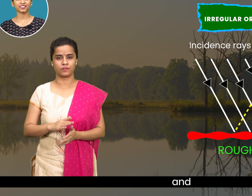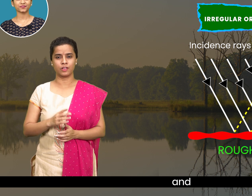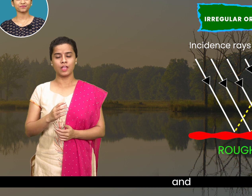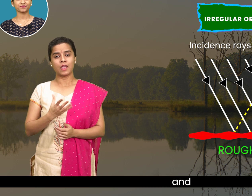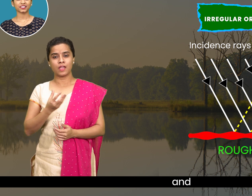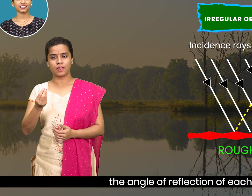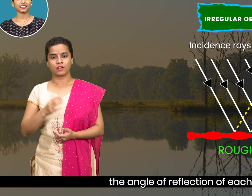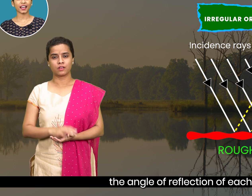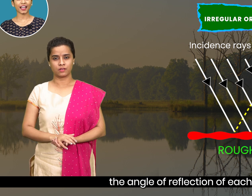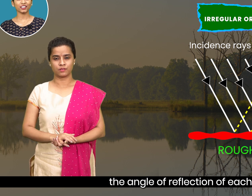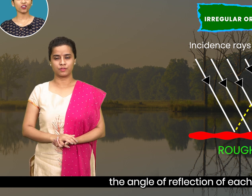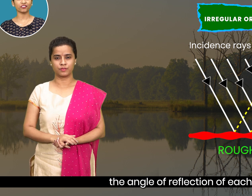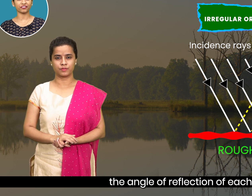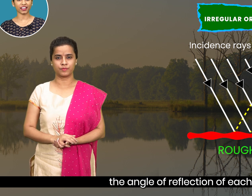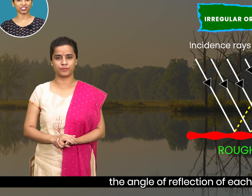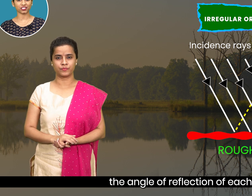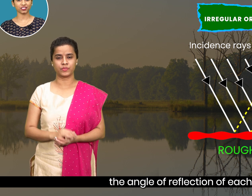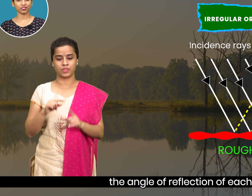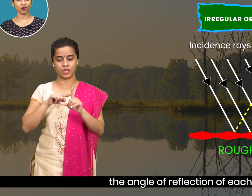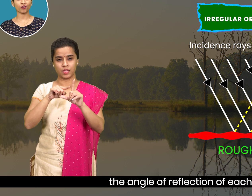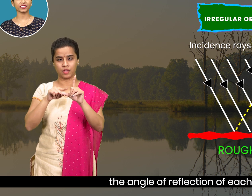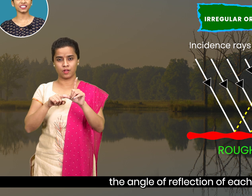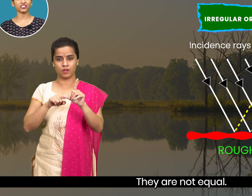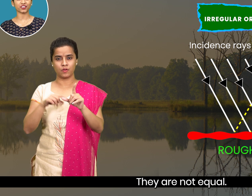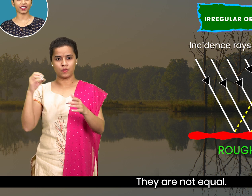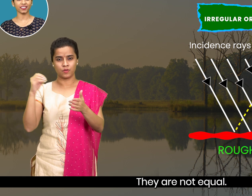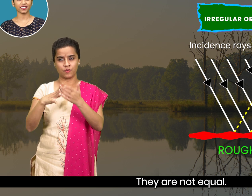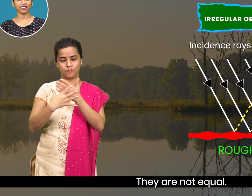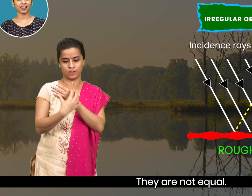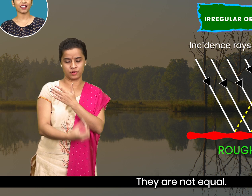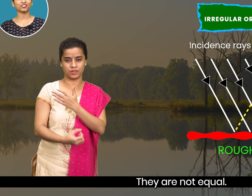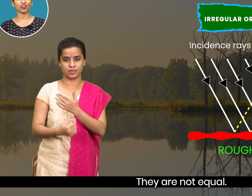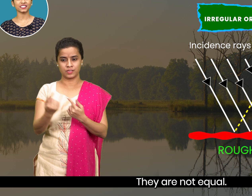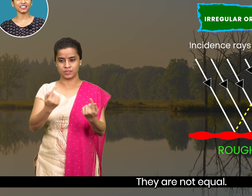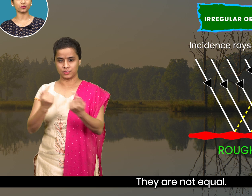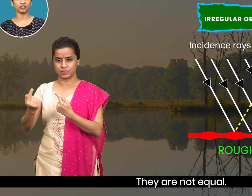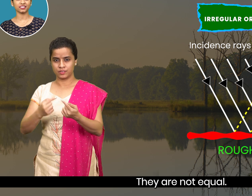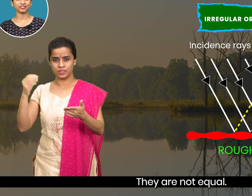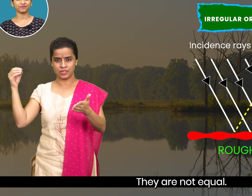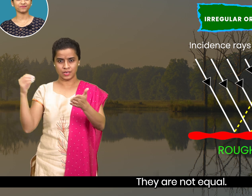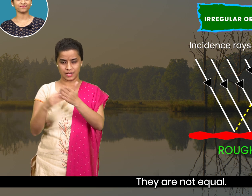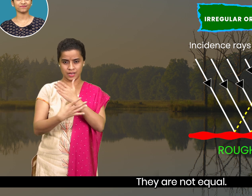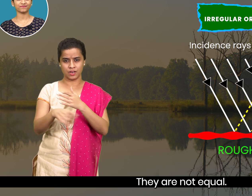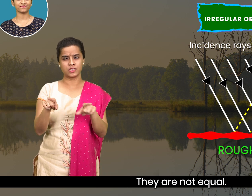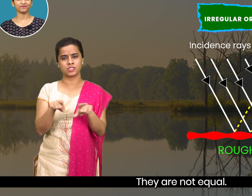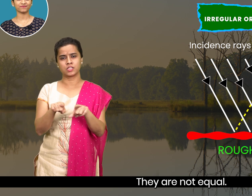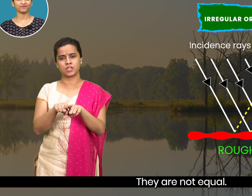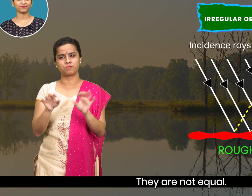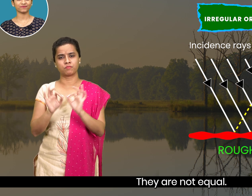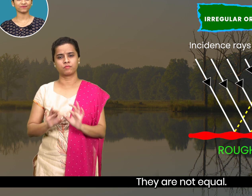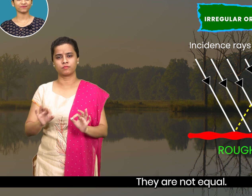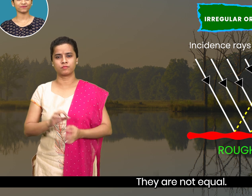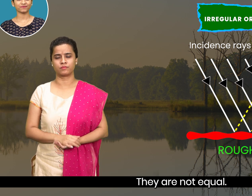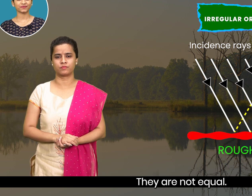and the angle of reflection of each ray are not equal.